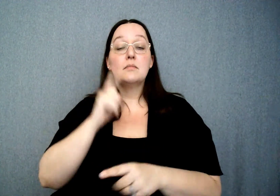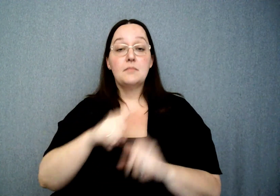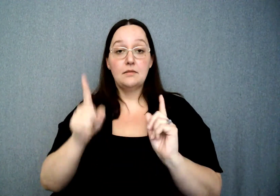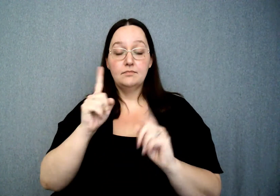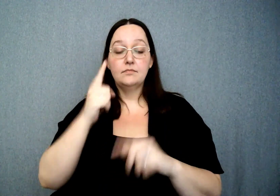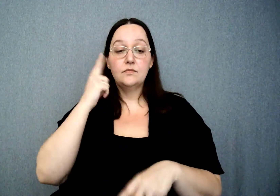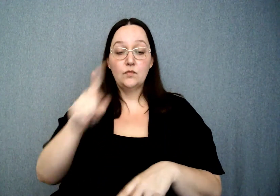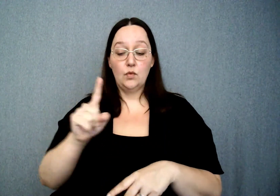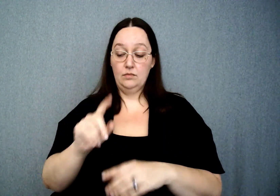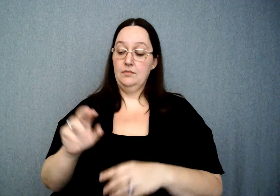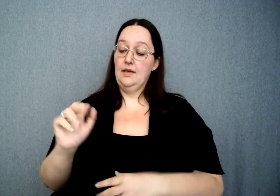wrong thing.